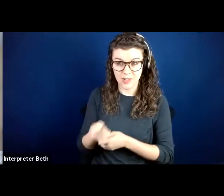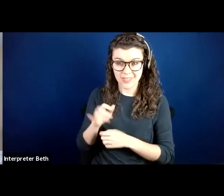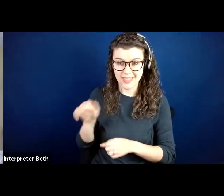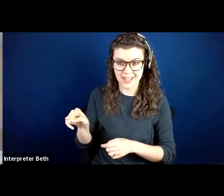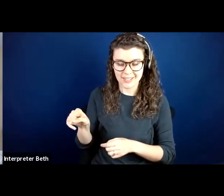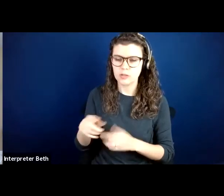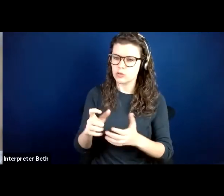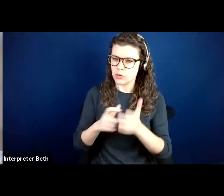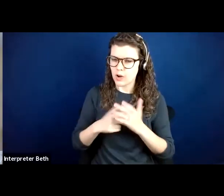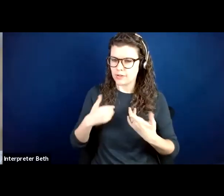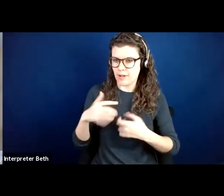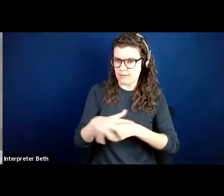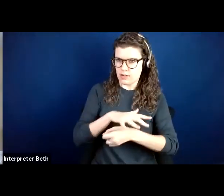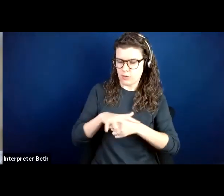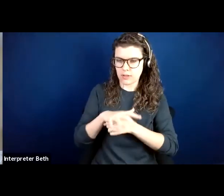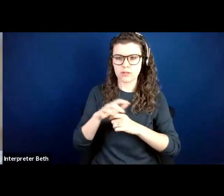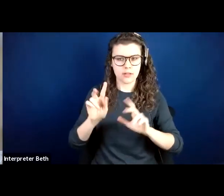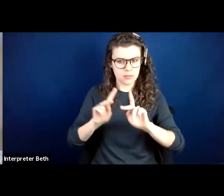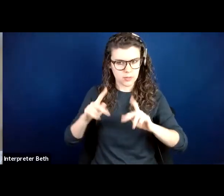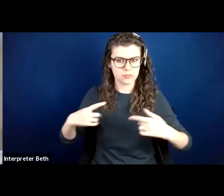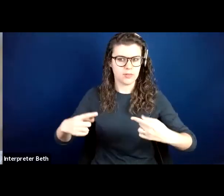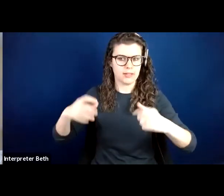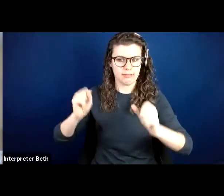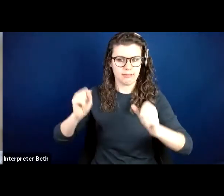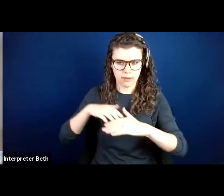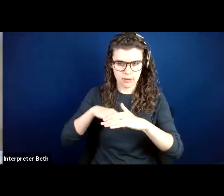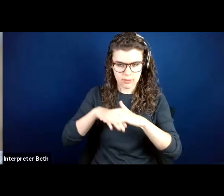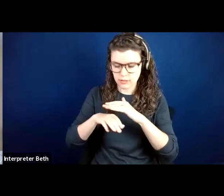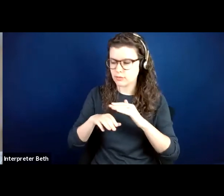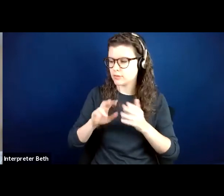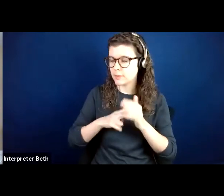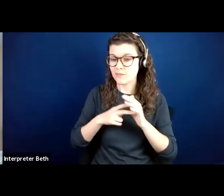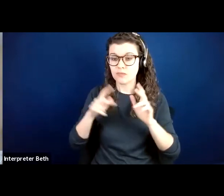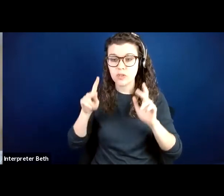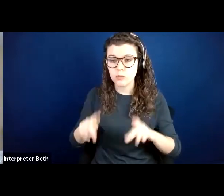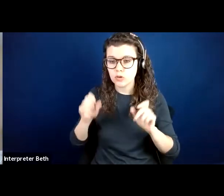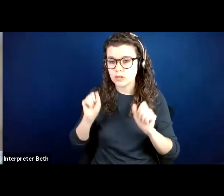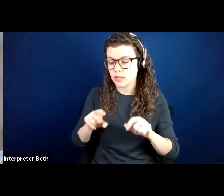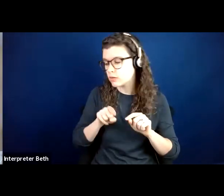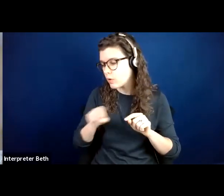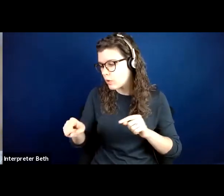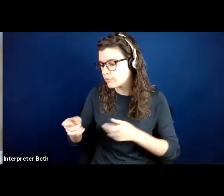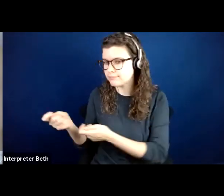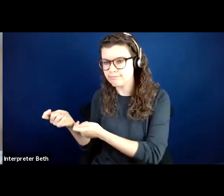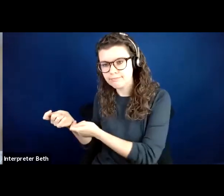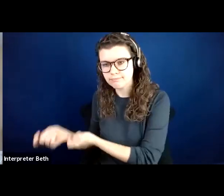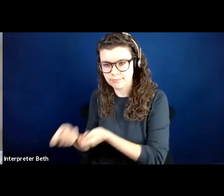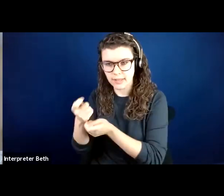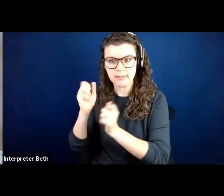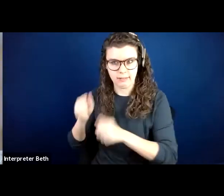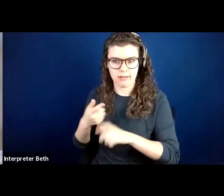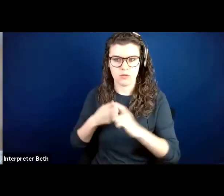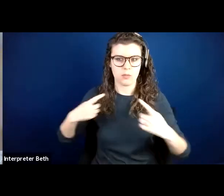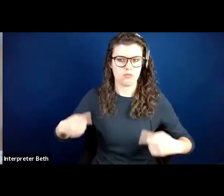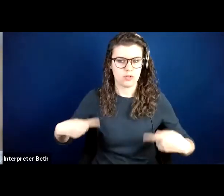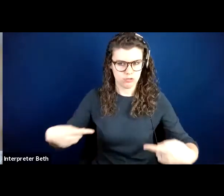driving area as well as an accessible route alongside that would allow someone to reach over and hit the ball. Golf